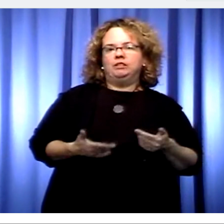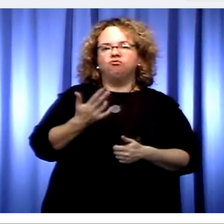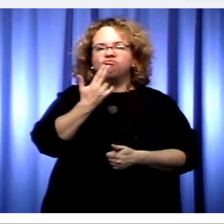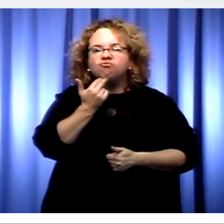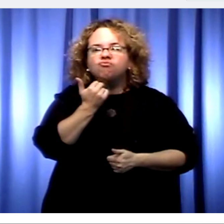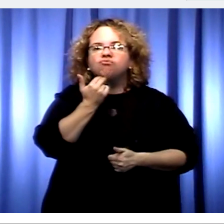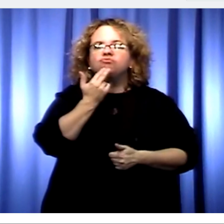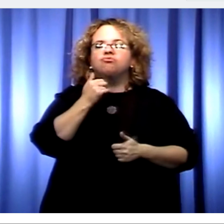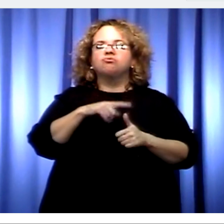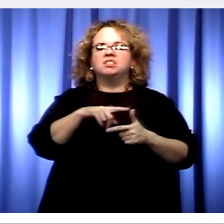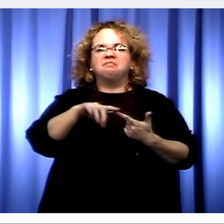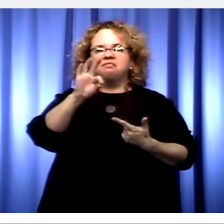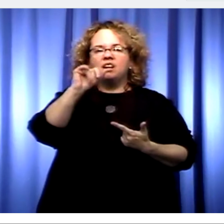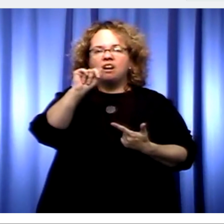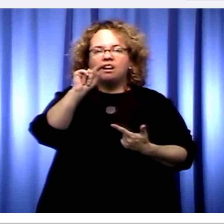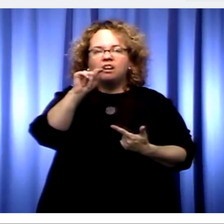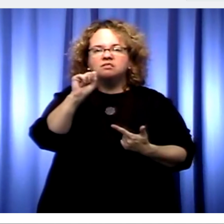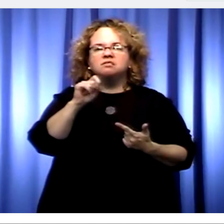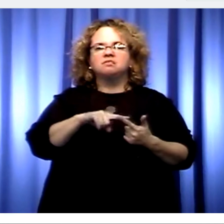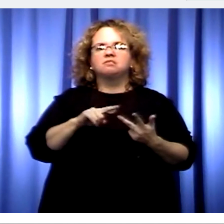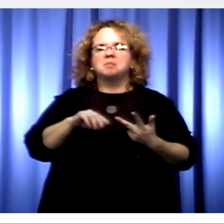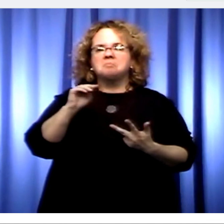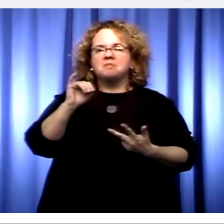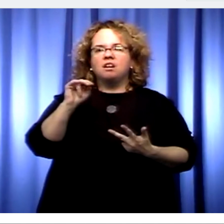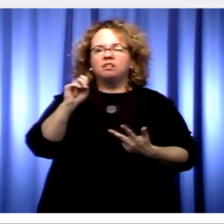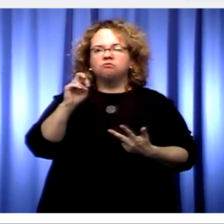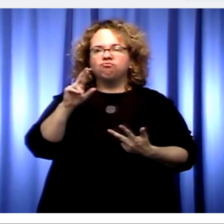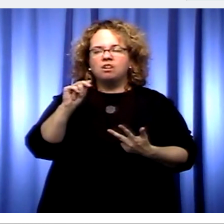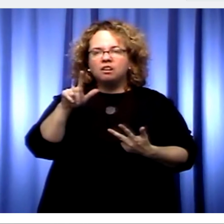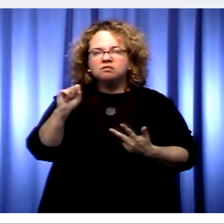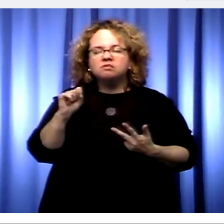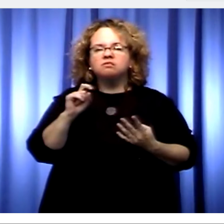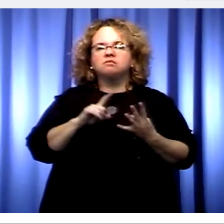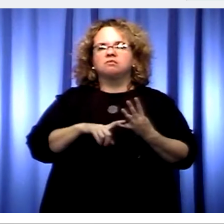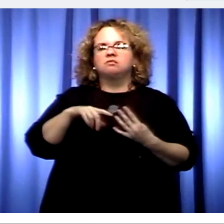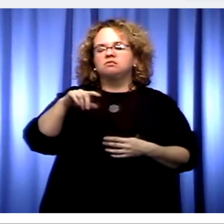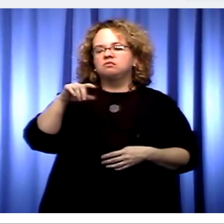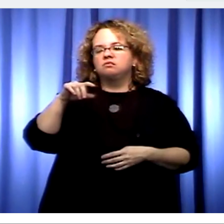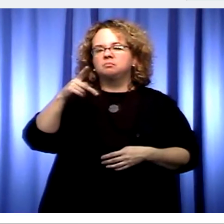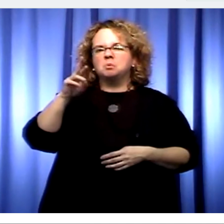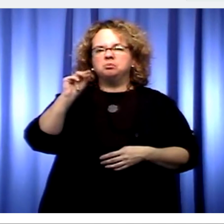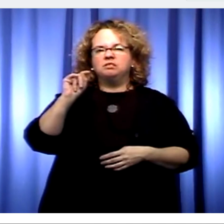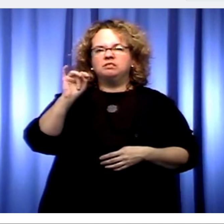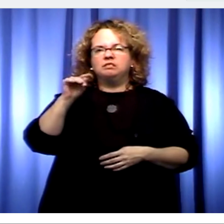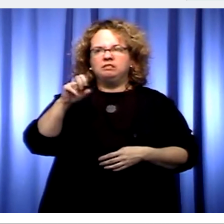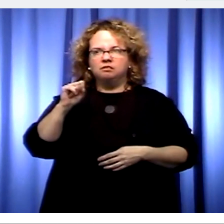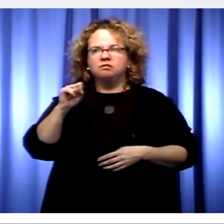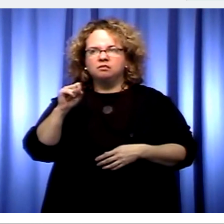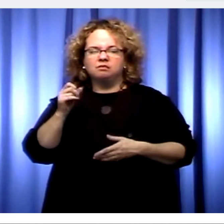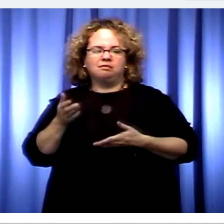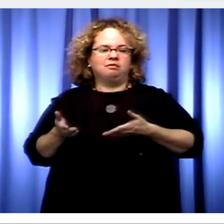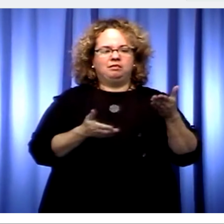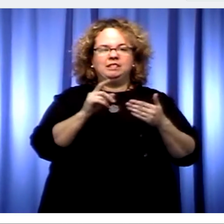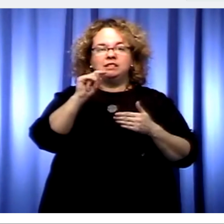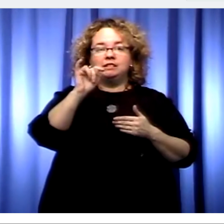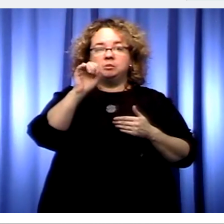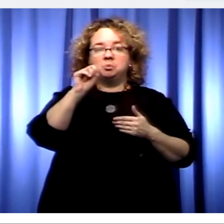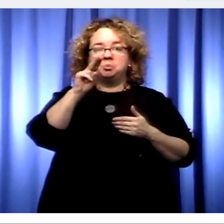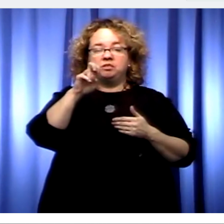So the small intestine is connected to the bloodstream to transfer the different sugar, proteins, and fats that your body will need.